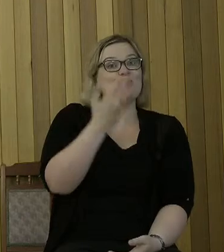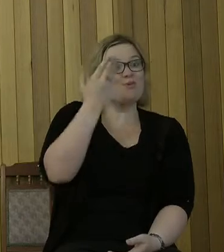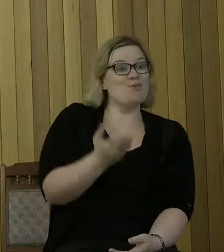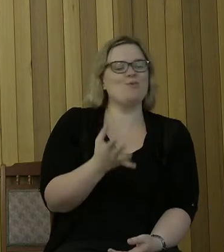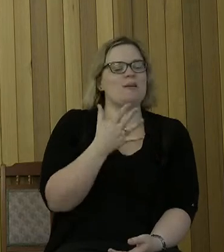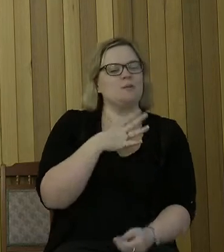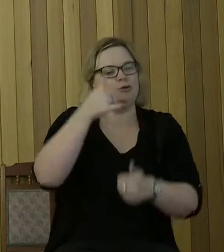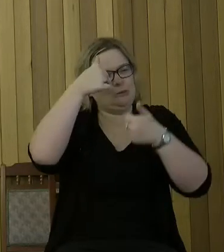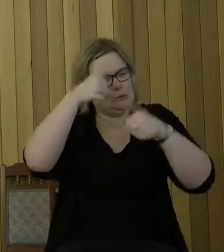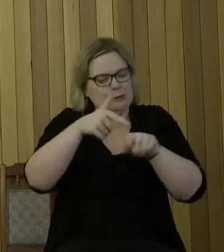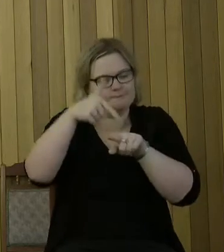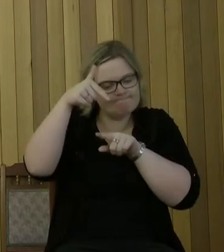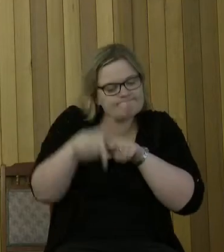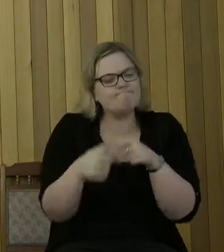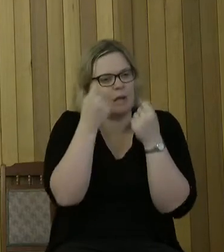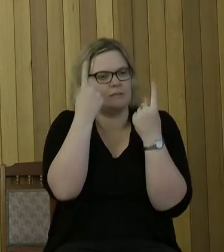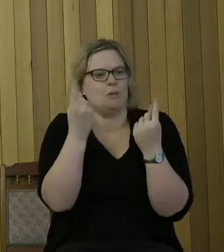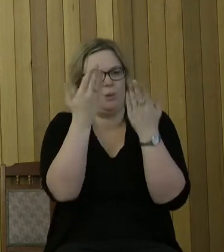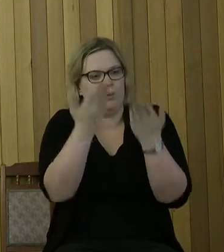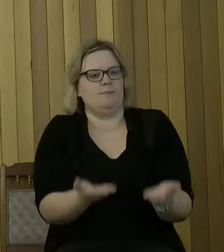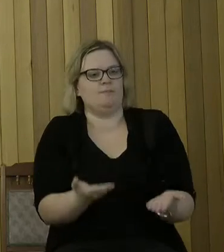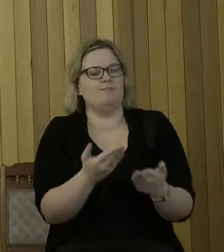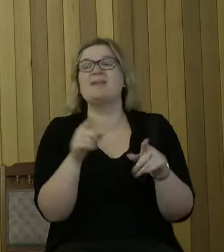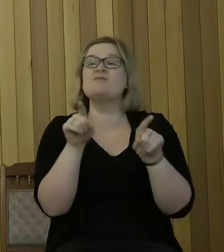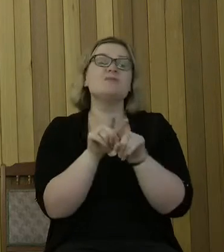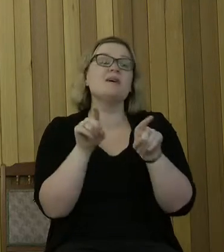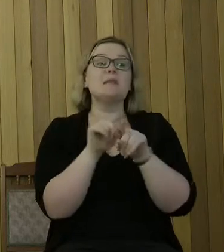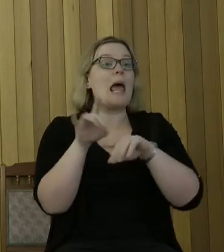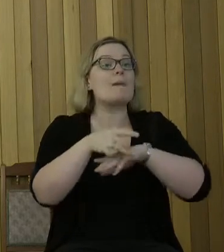want to know Him more. And it's like a marriage.